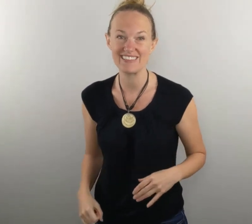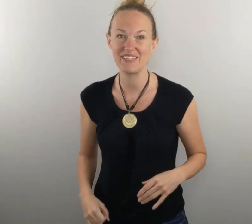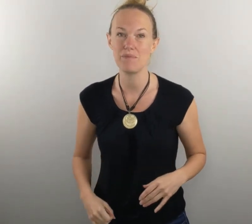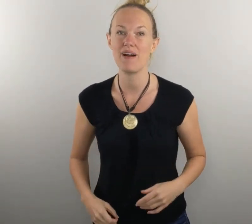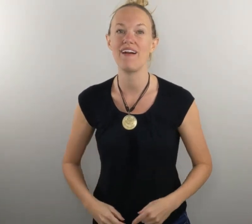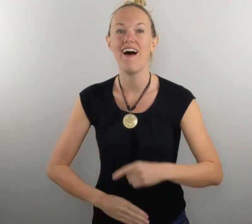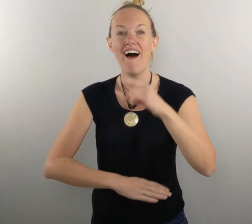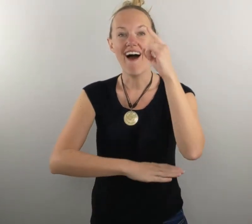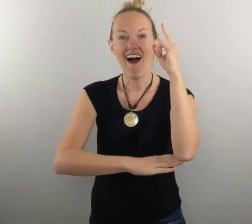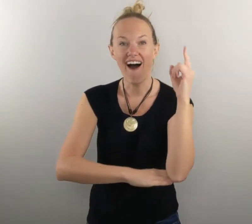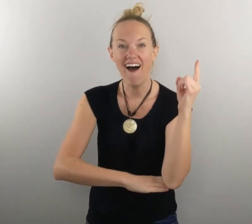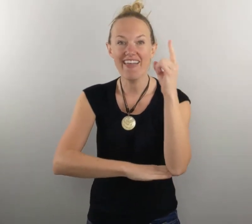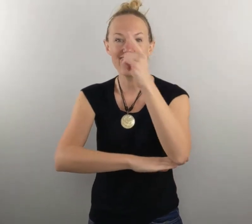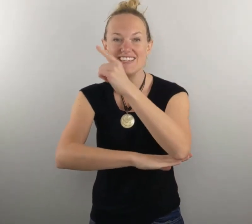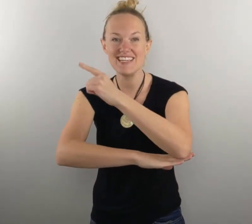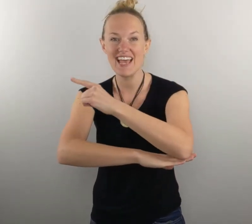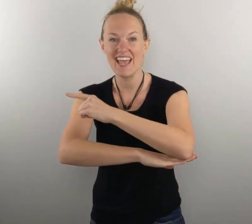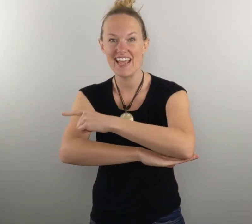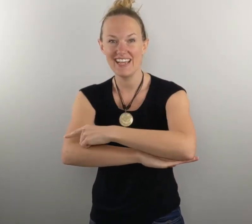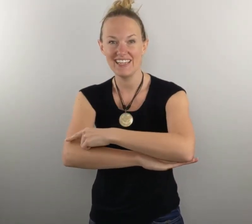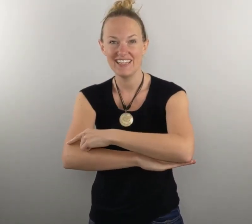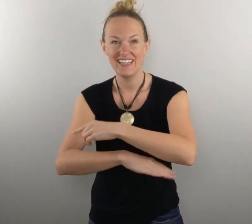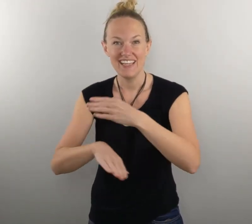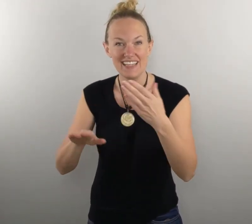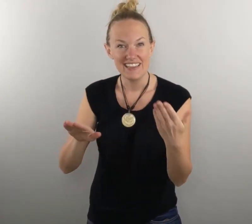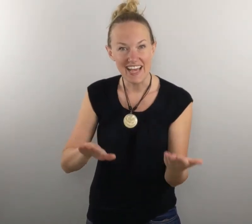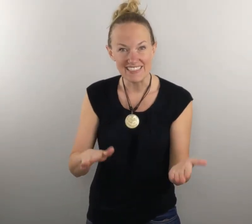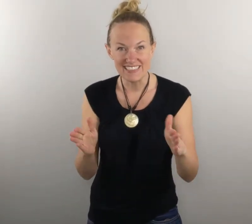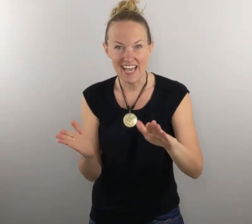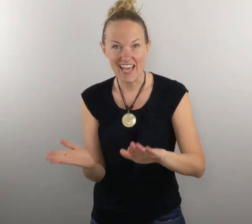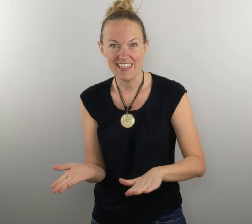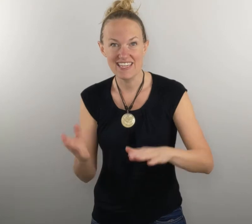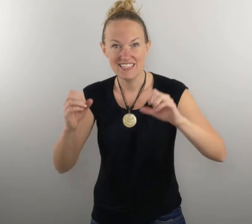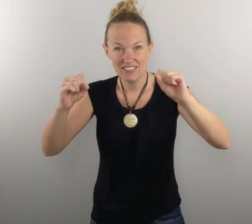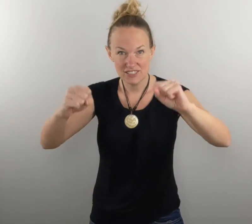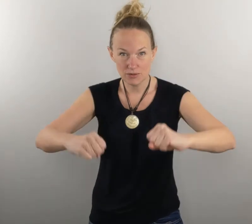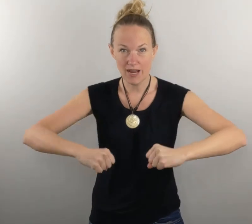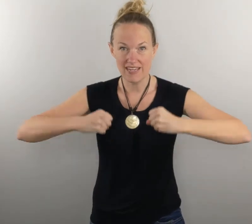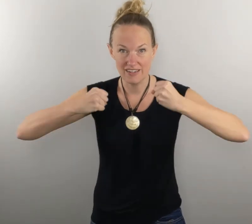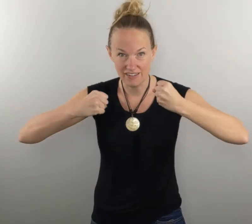little part. On the day that death surrendered